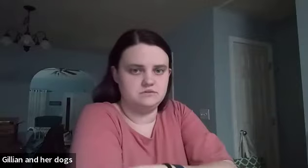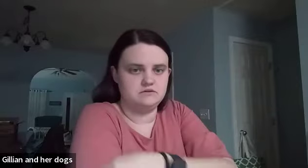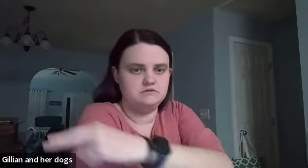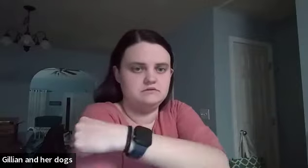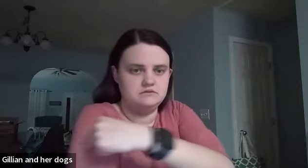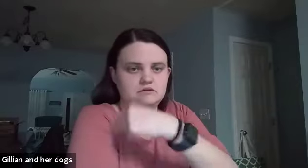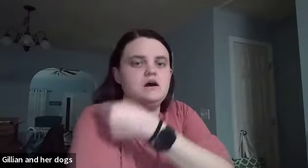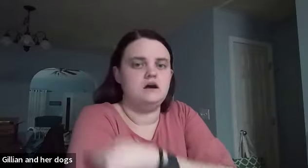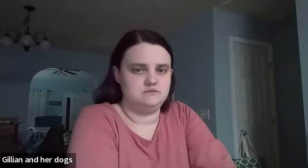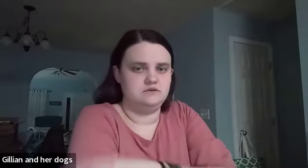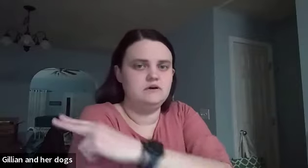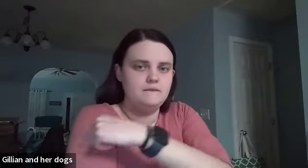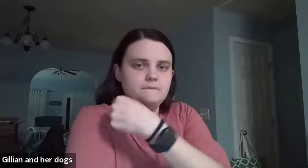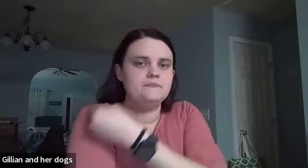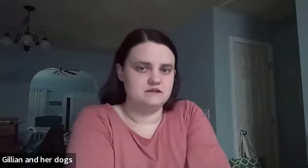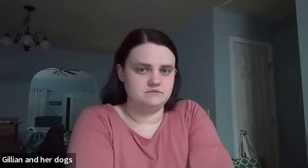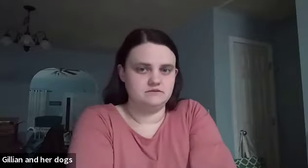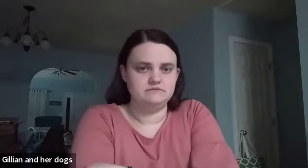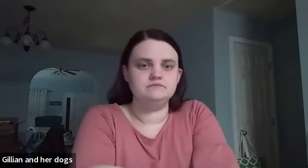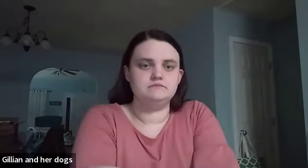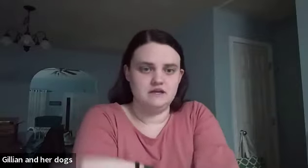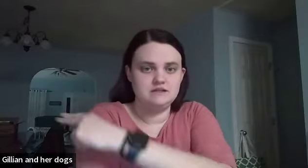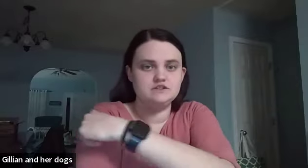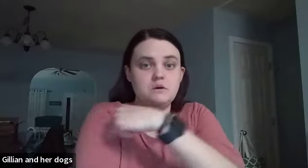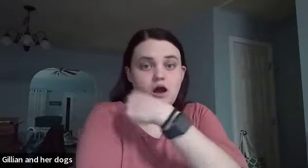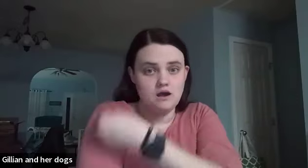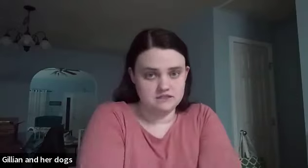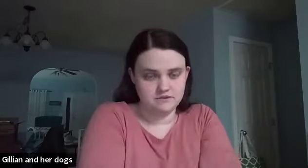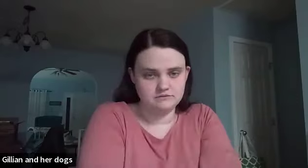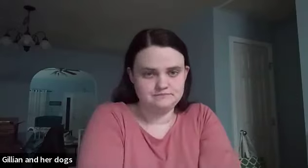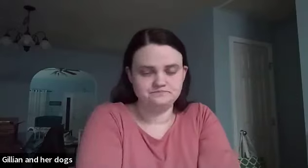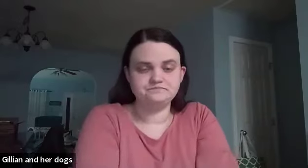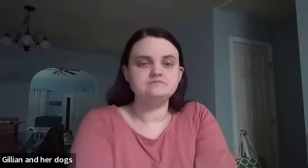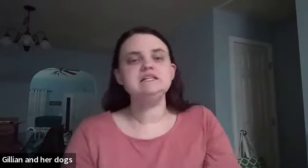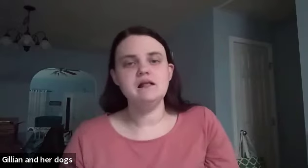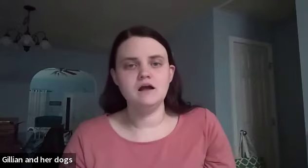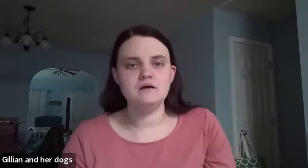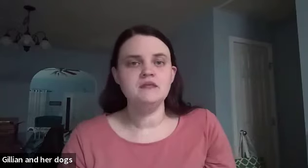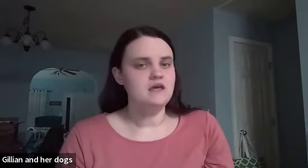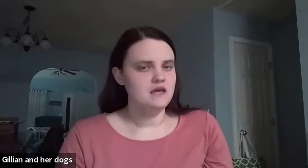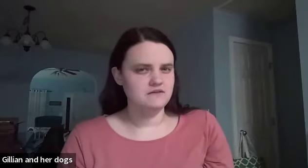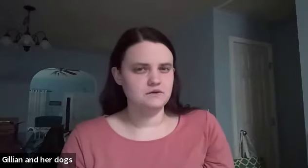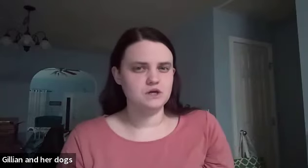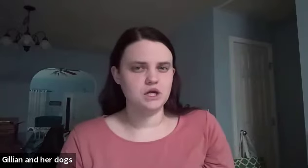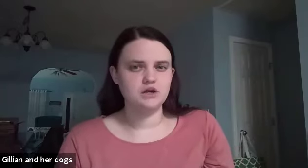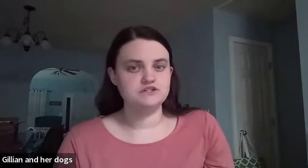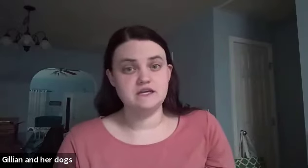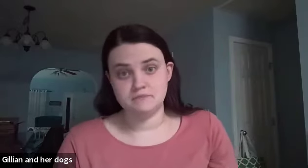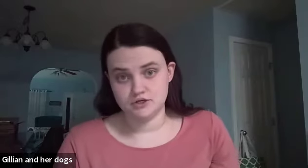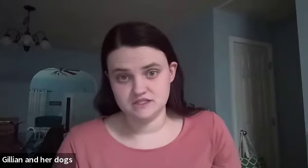hospital, hospital, hospital. Okay, so hospital. Um, if you were gonna go to the